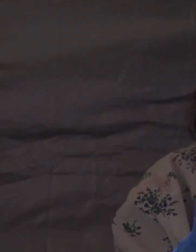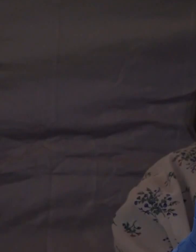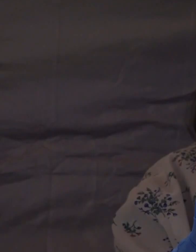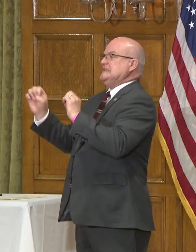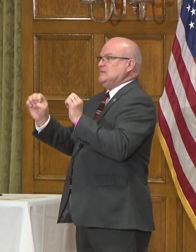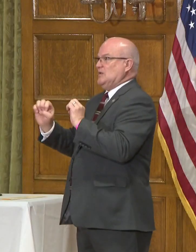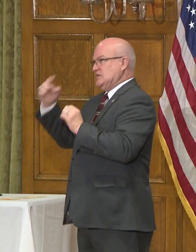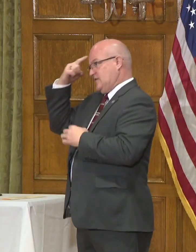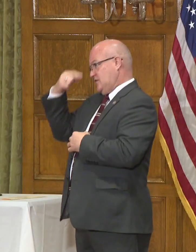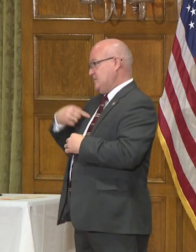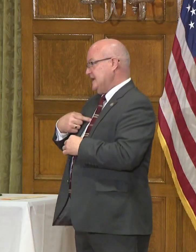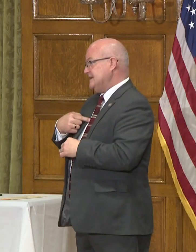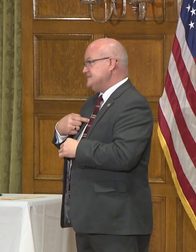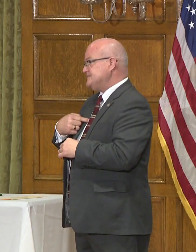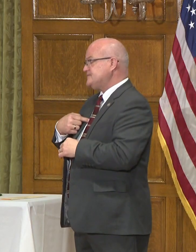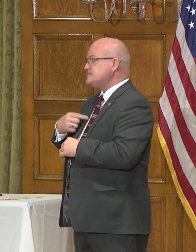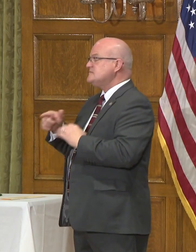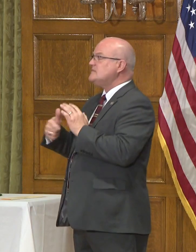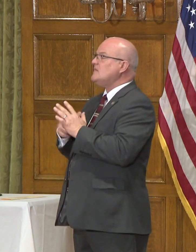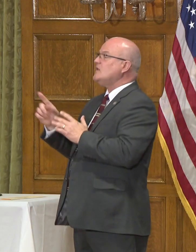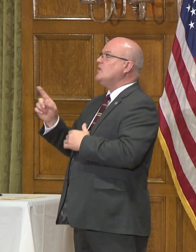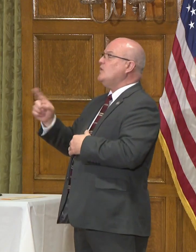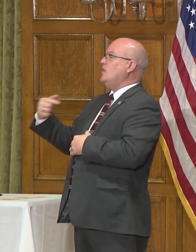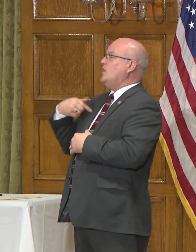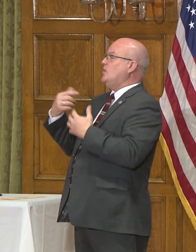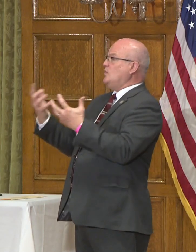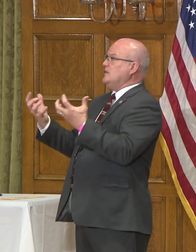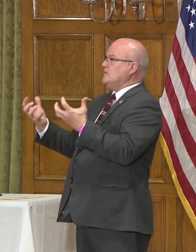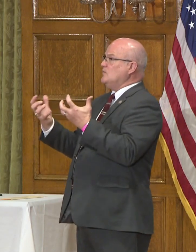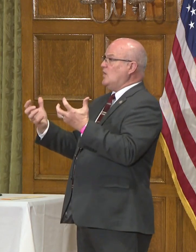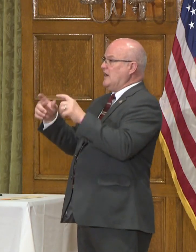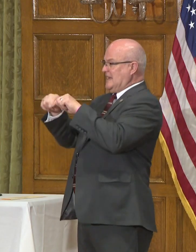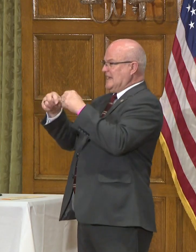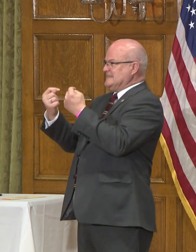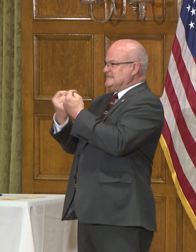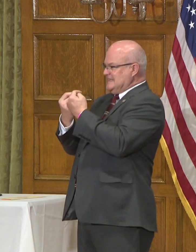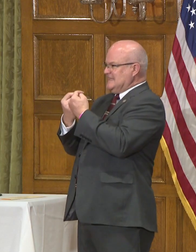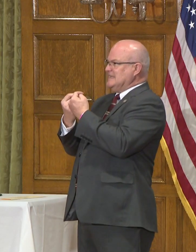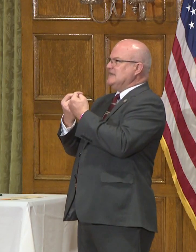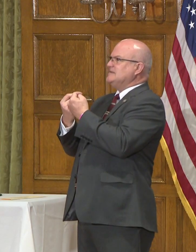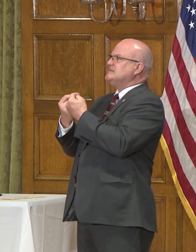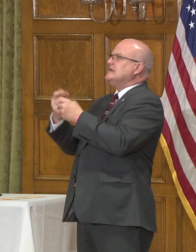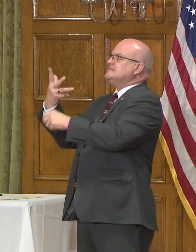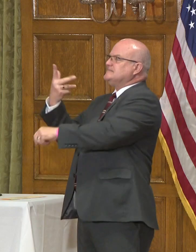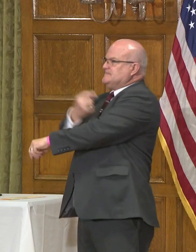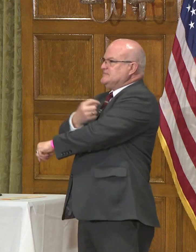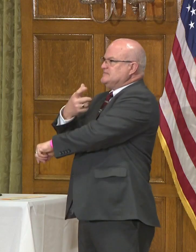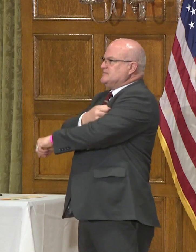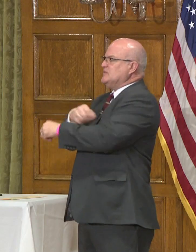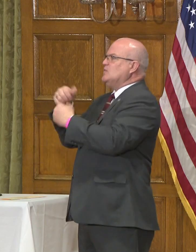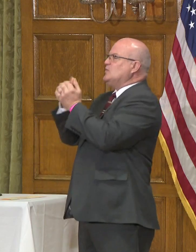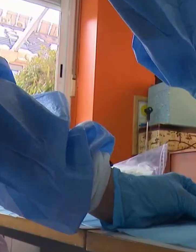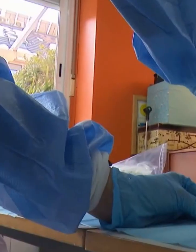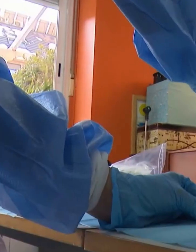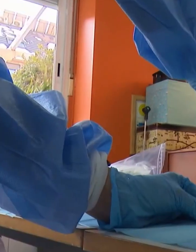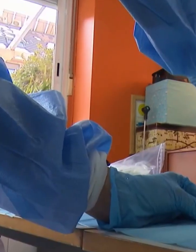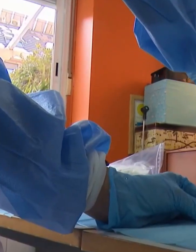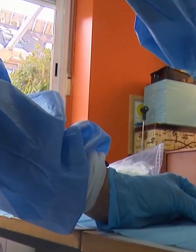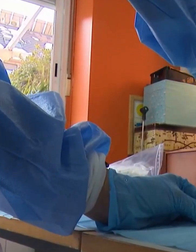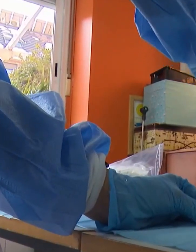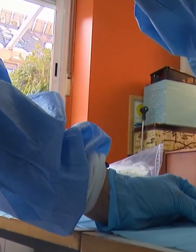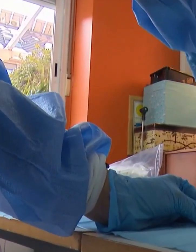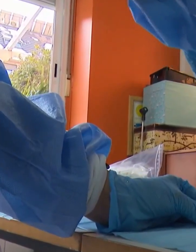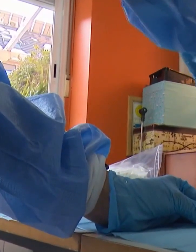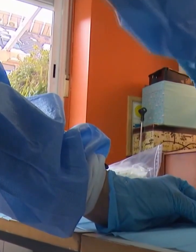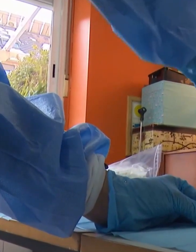matter to me. This is where we want our team to get them in arms within 72 hours of whenever they